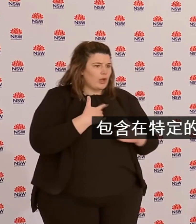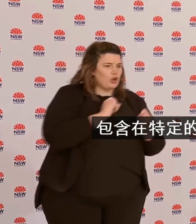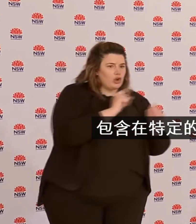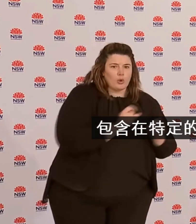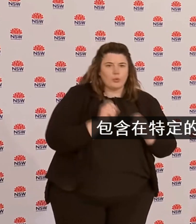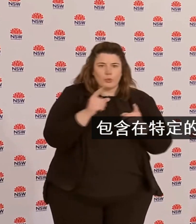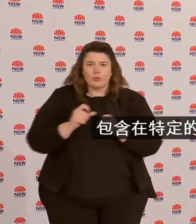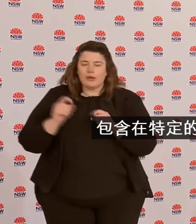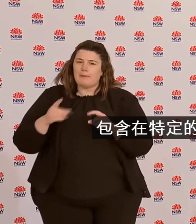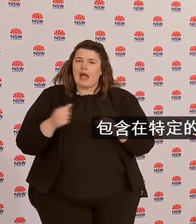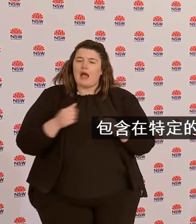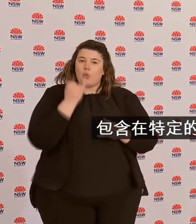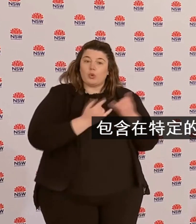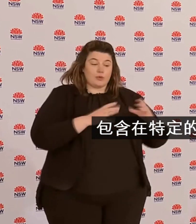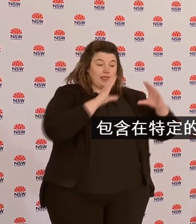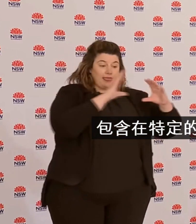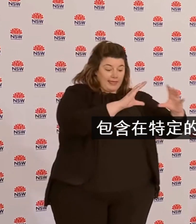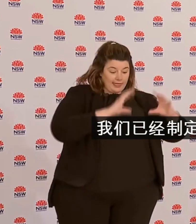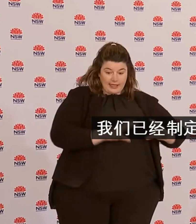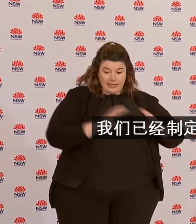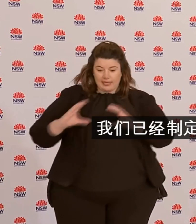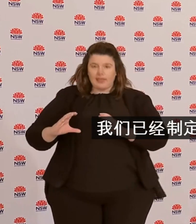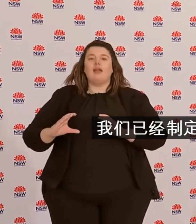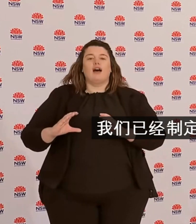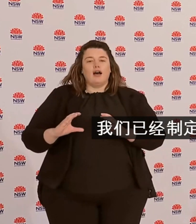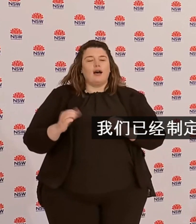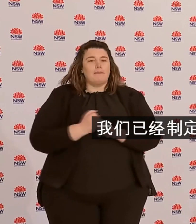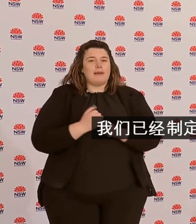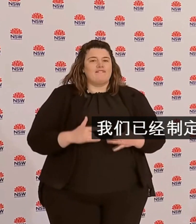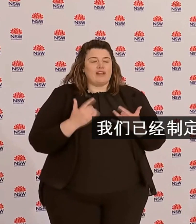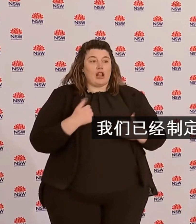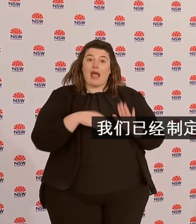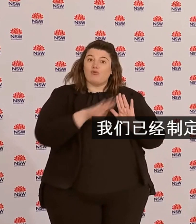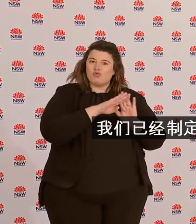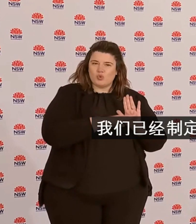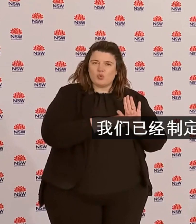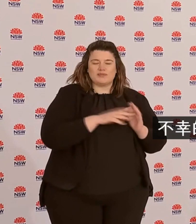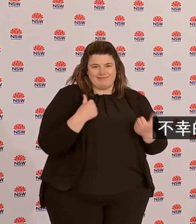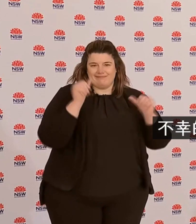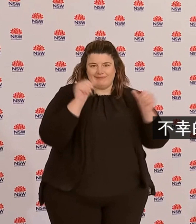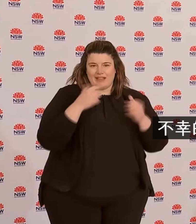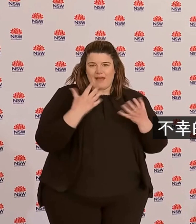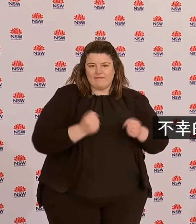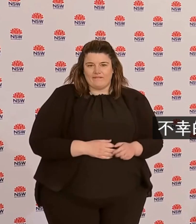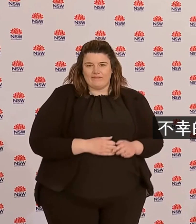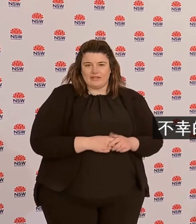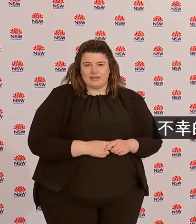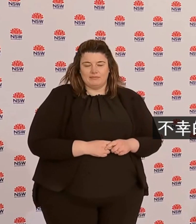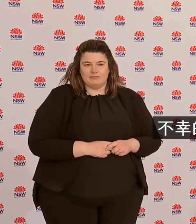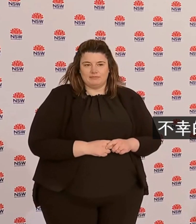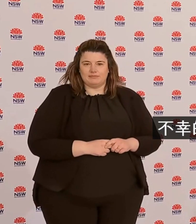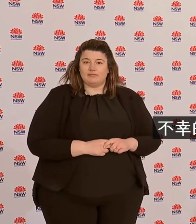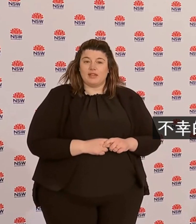seen it contained in particular local government areas gives us heart that the strategies we've put in place are working. And unfortunately, a